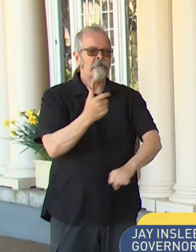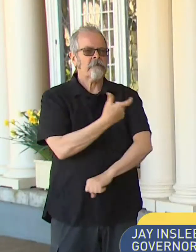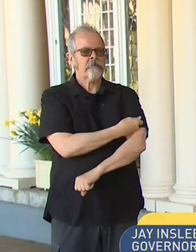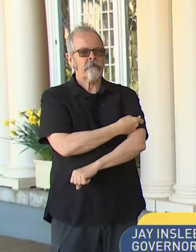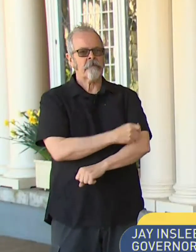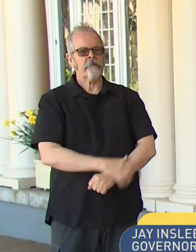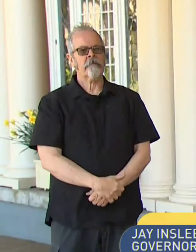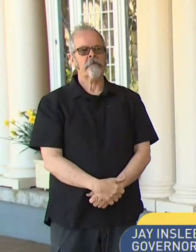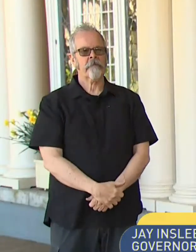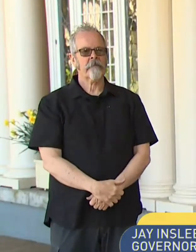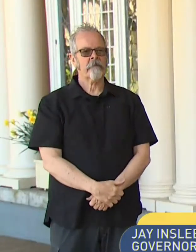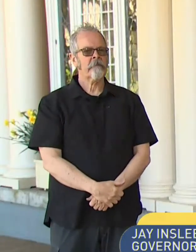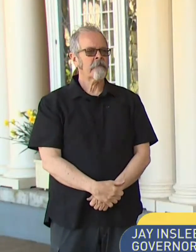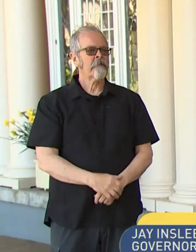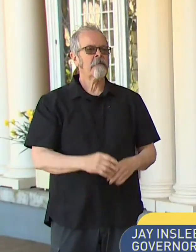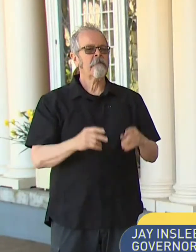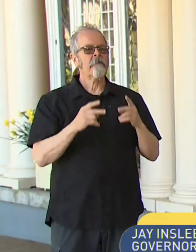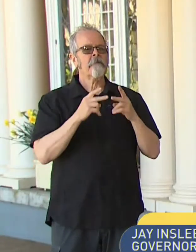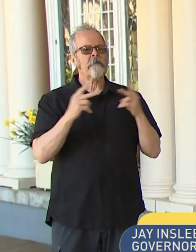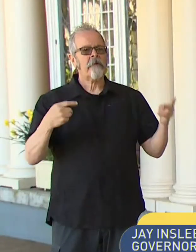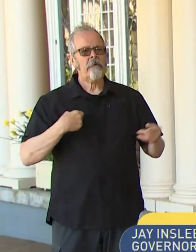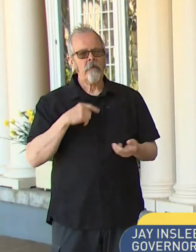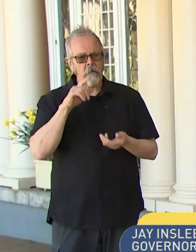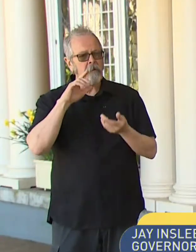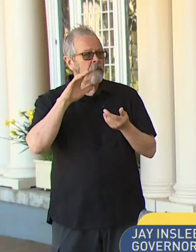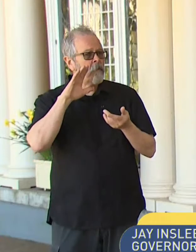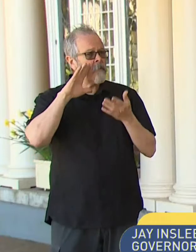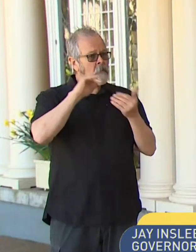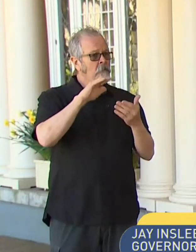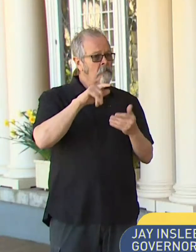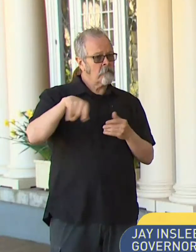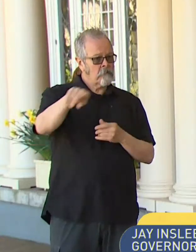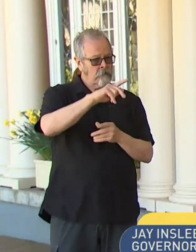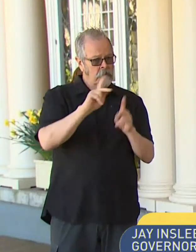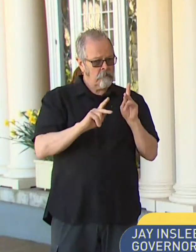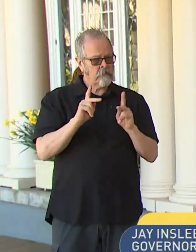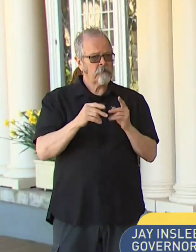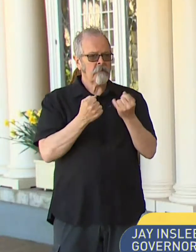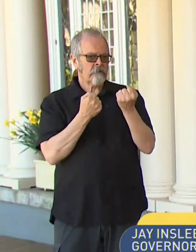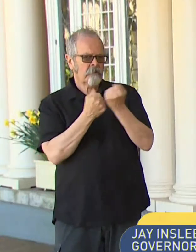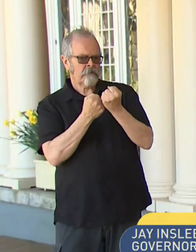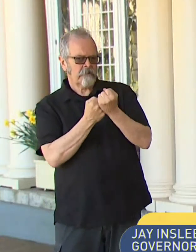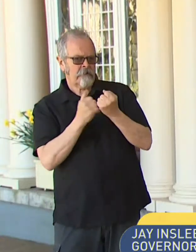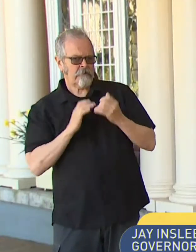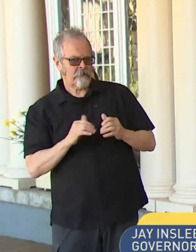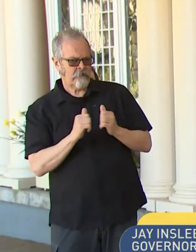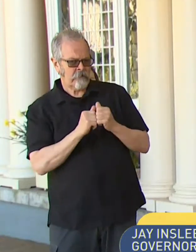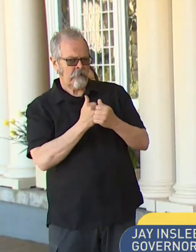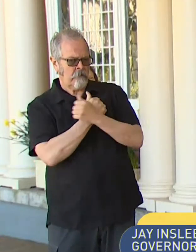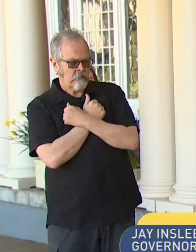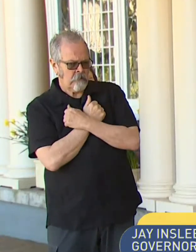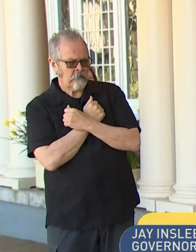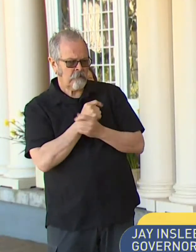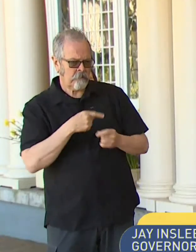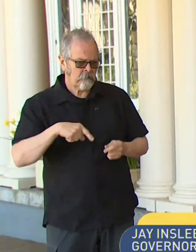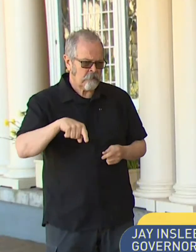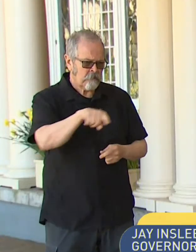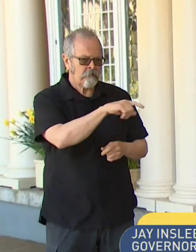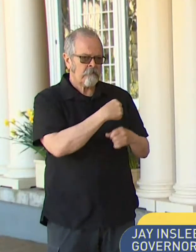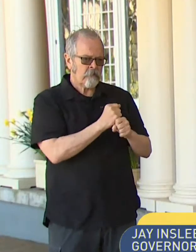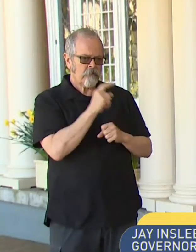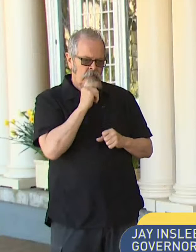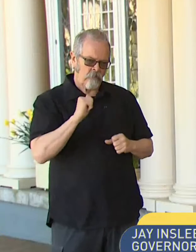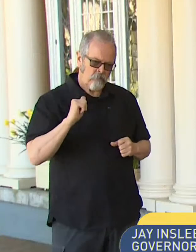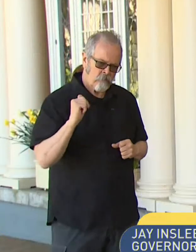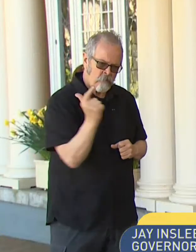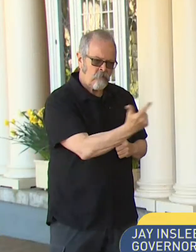very hopeful that people will be advocates with their loved ones to make sure that we get everybody vaccinated.